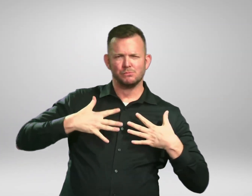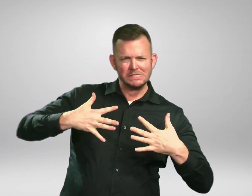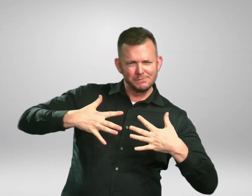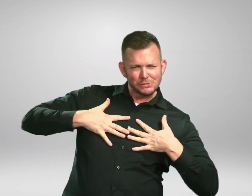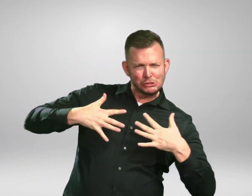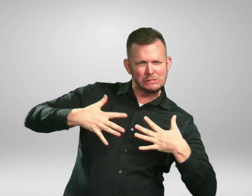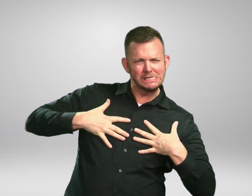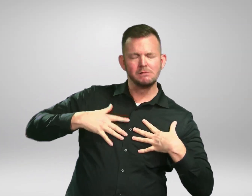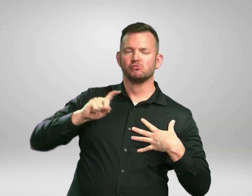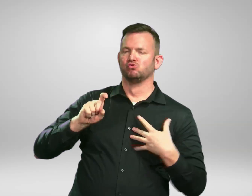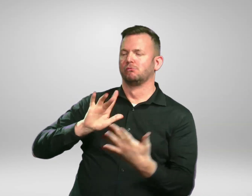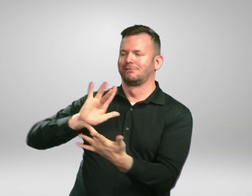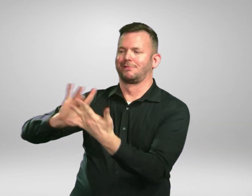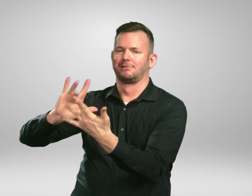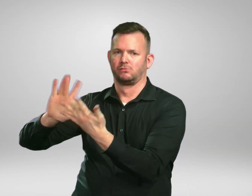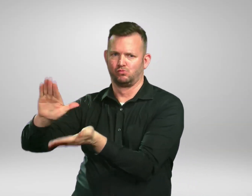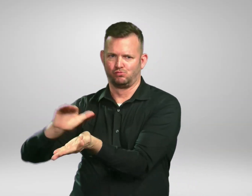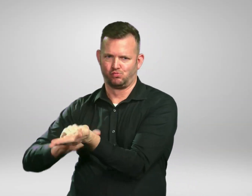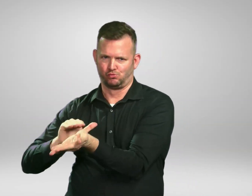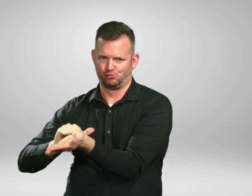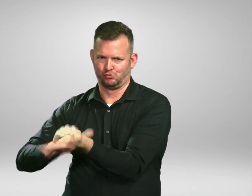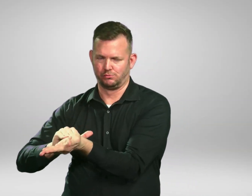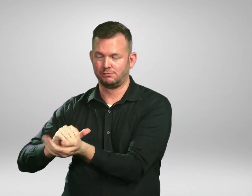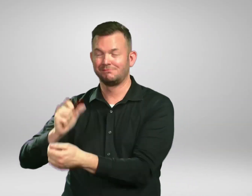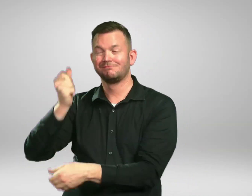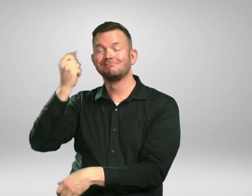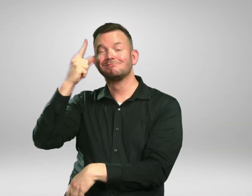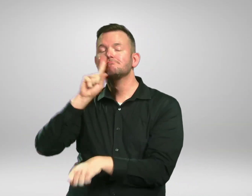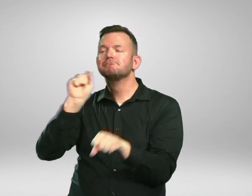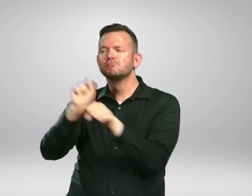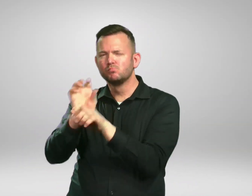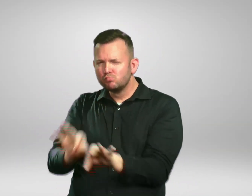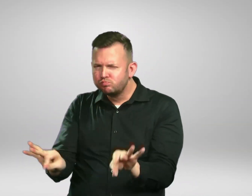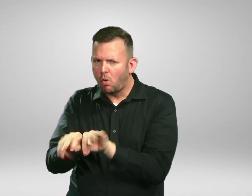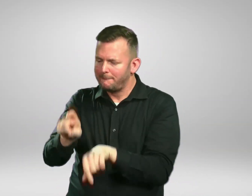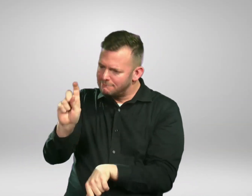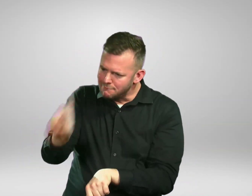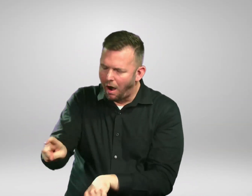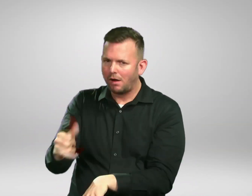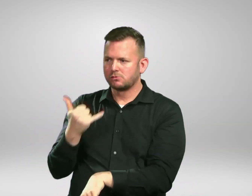a healthcare professional. You must call ahead before going.